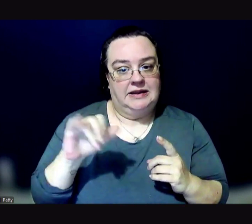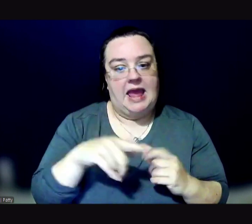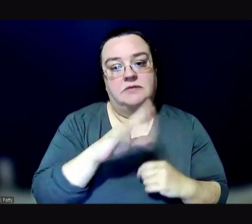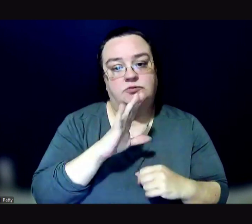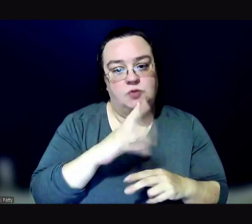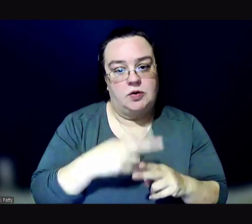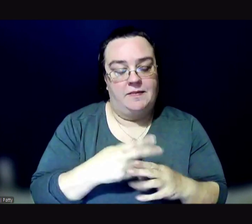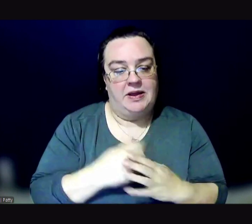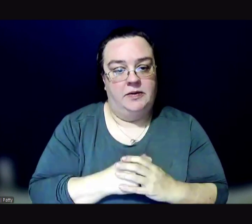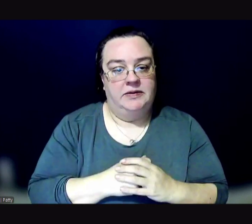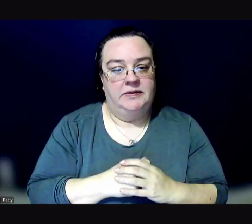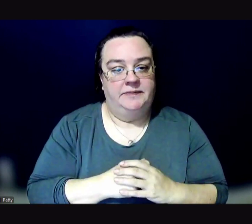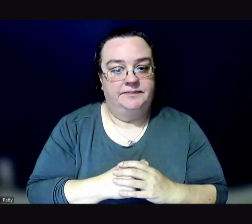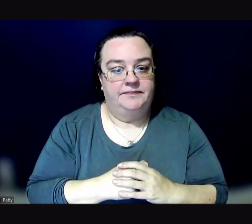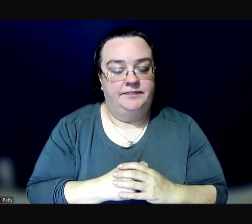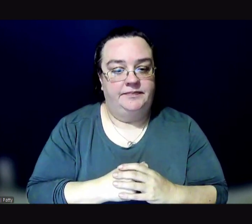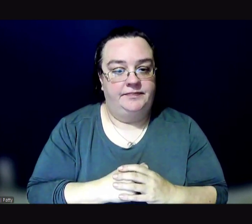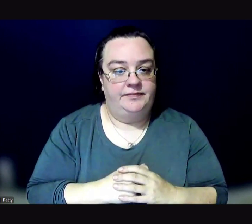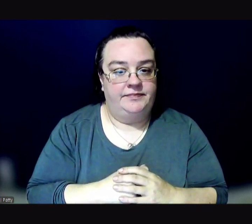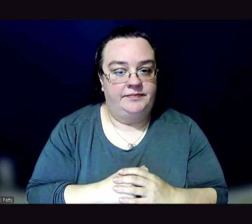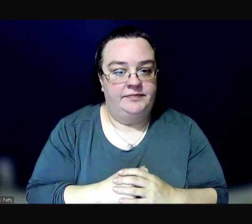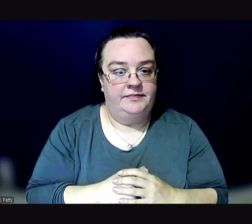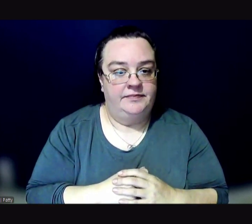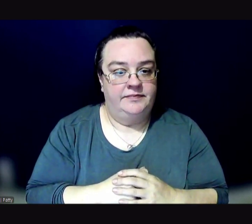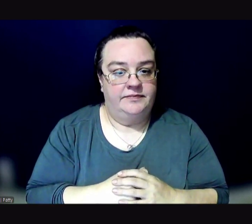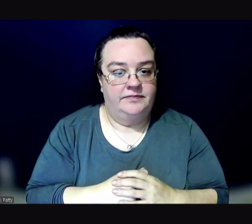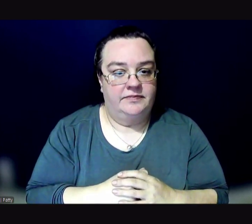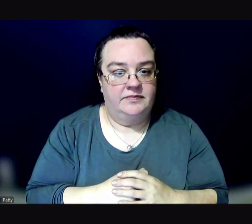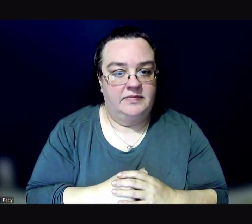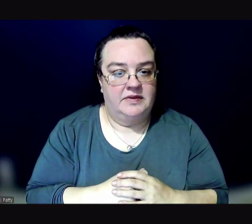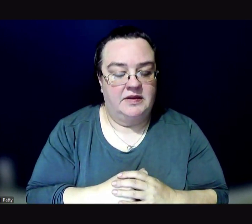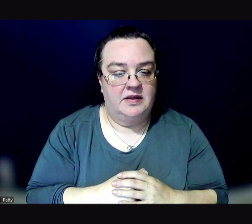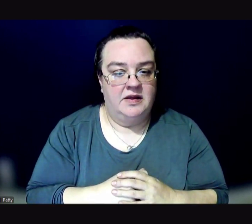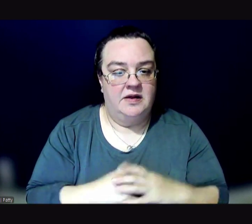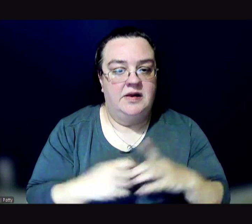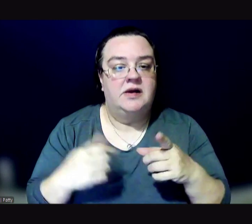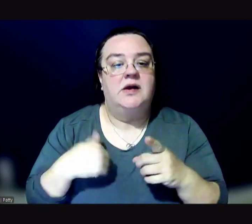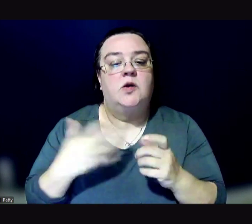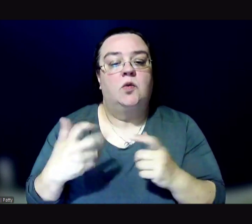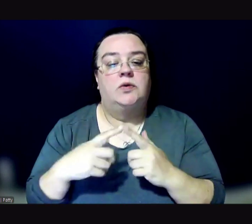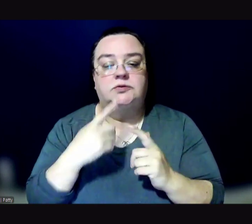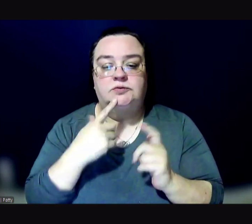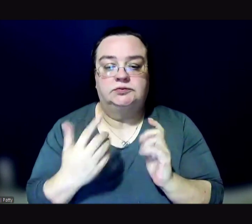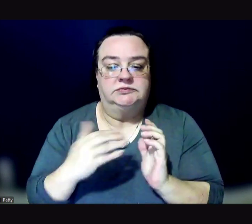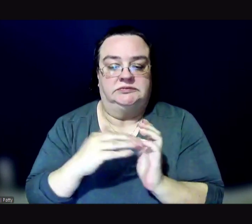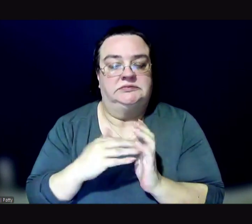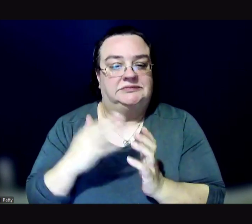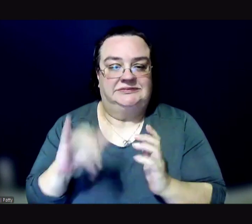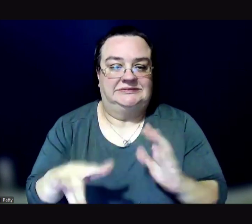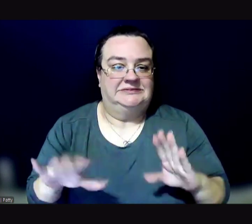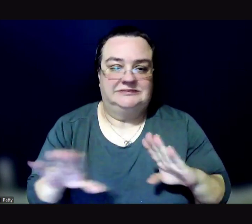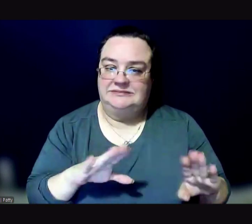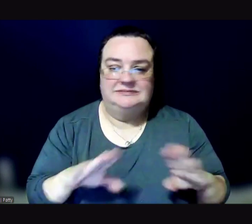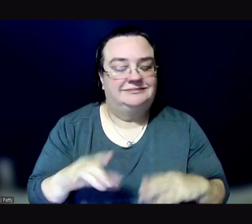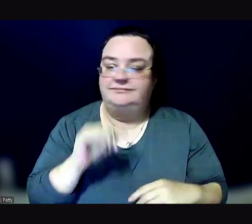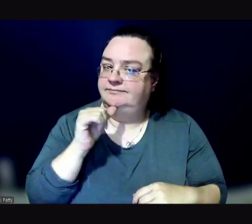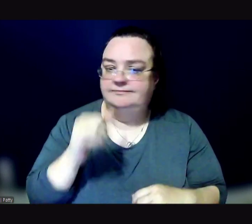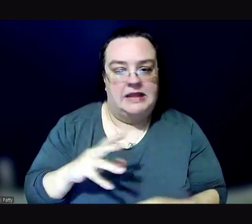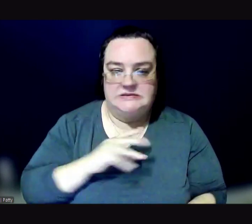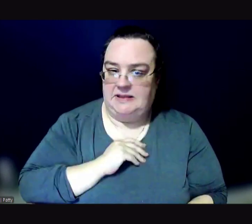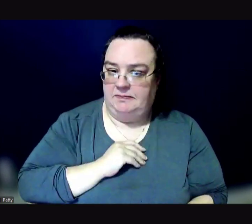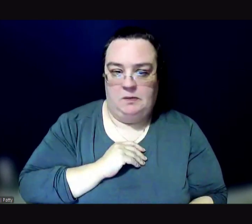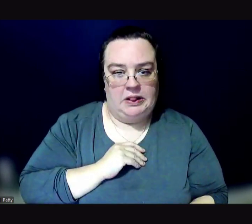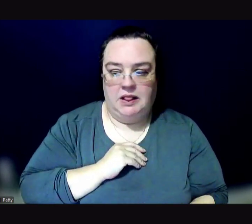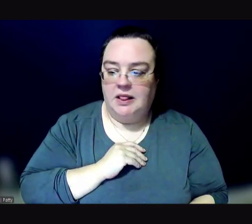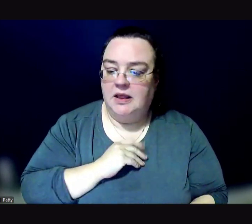Any other councilmen? Go ahead. Yeah, I just want to echo the fact that this behavior is unacceptable,